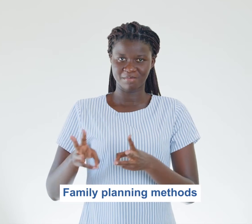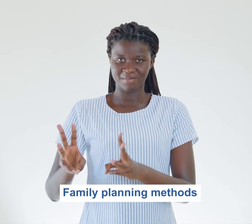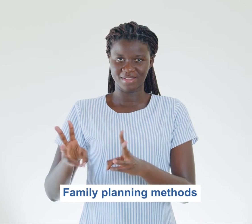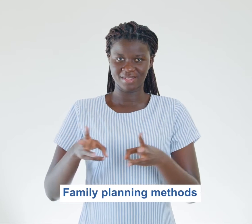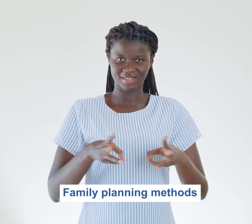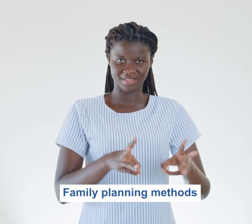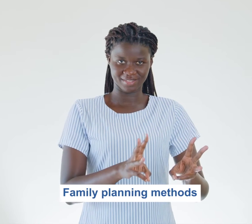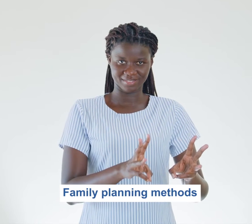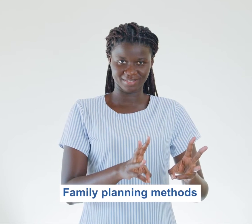methods.